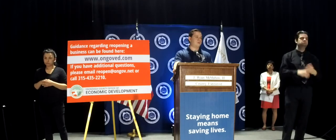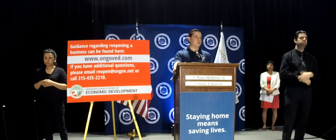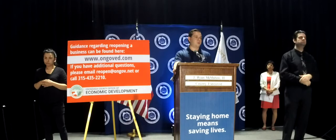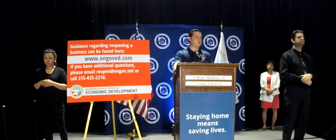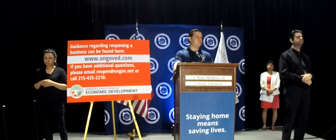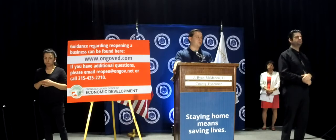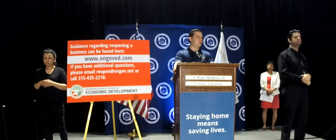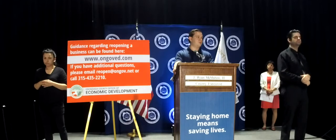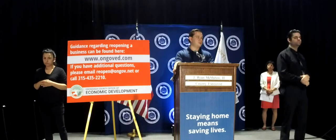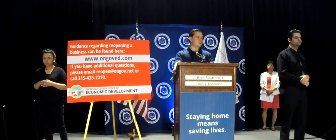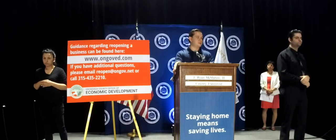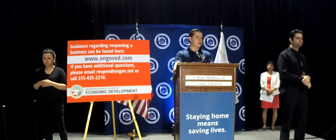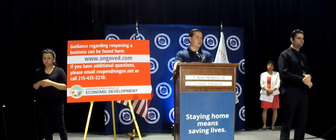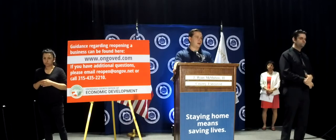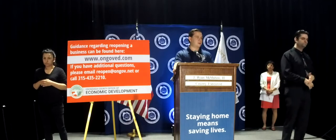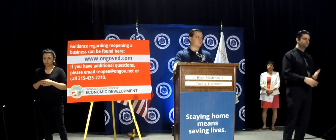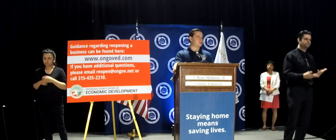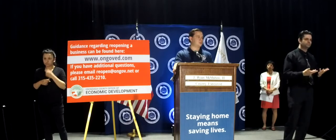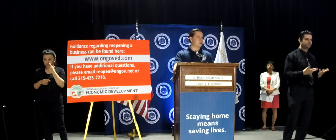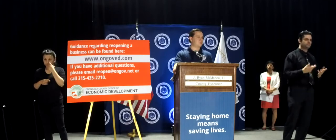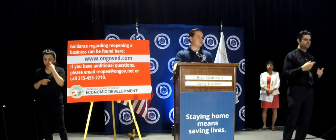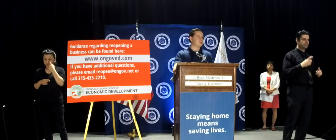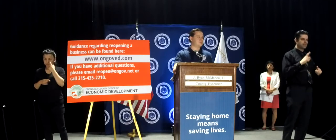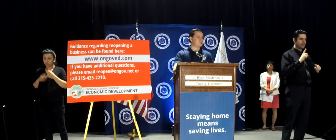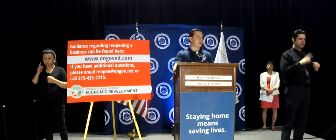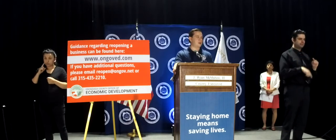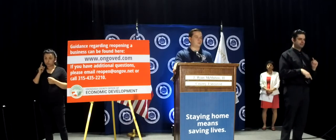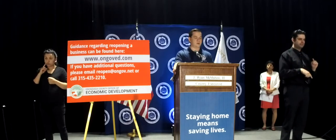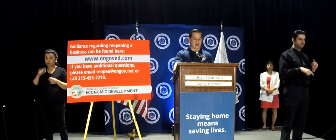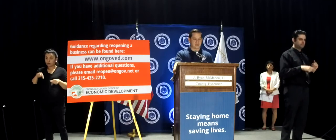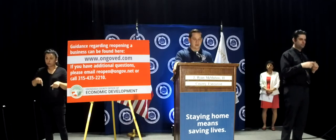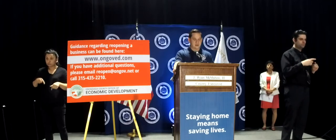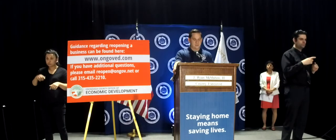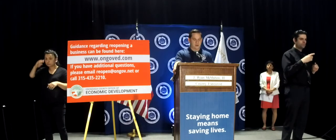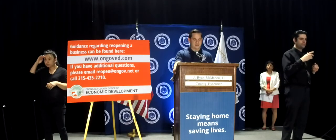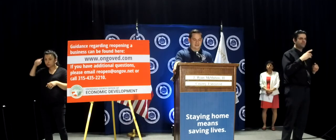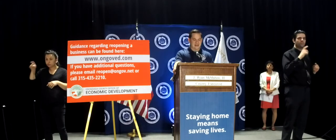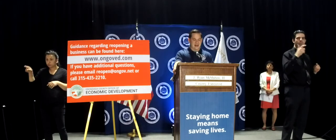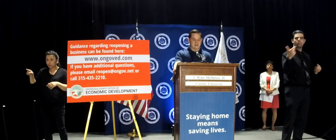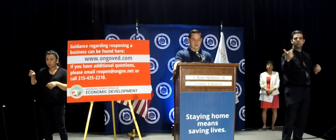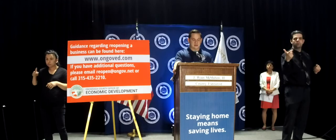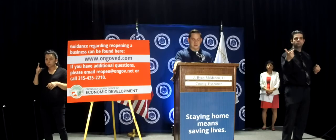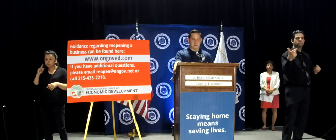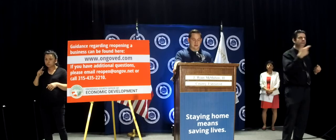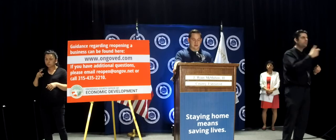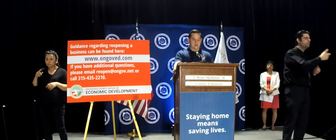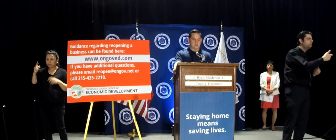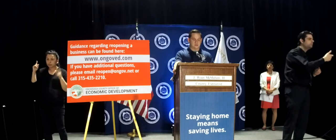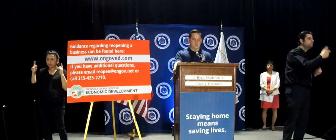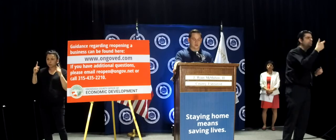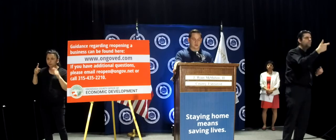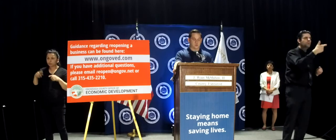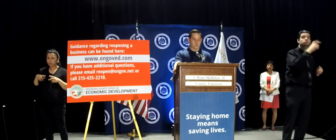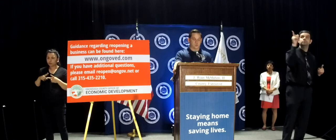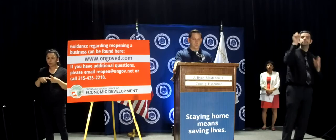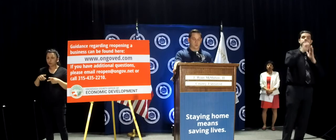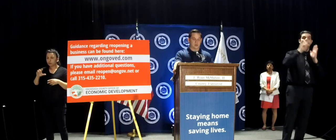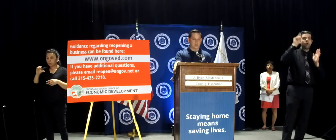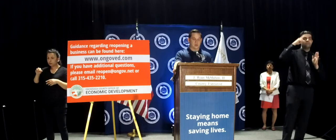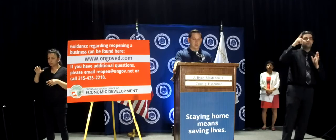follow everybody's briefings each day. I don't get to see what the governor says each day and whatnot. But I look